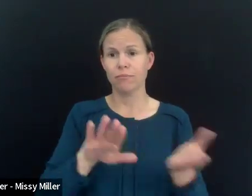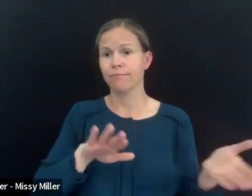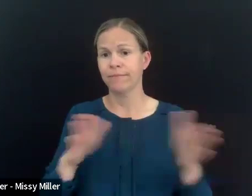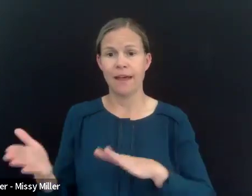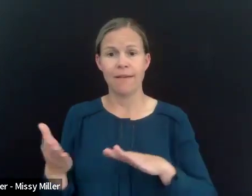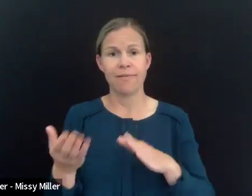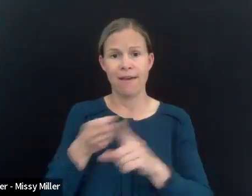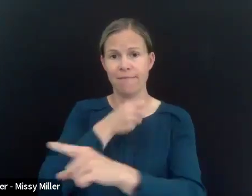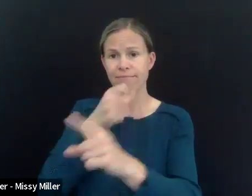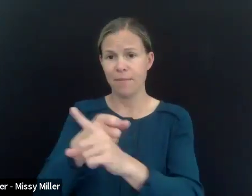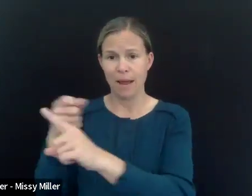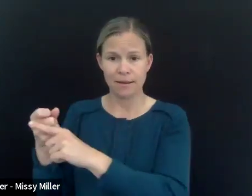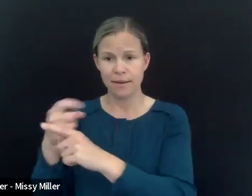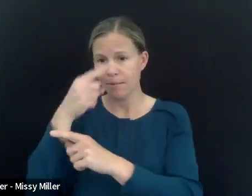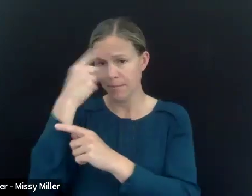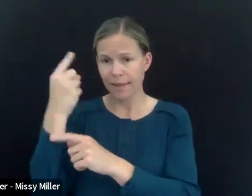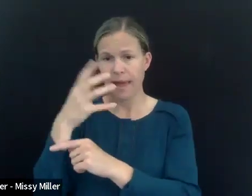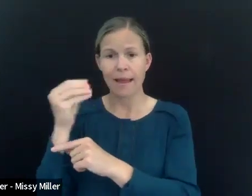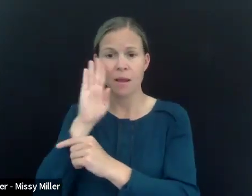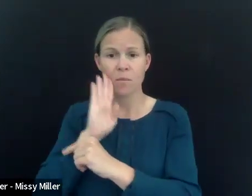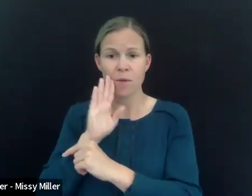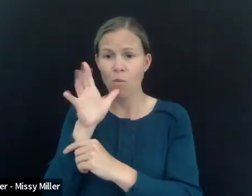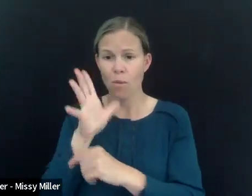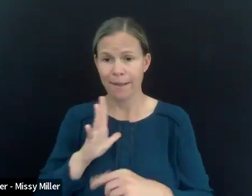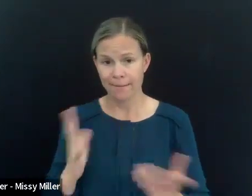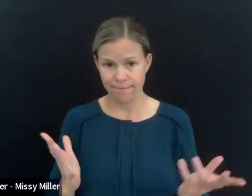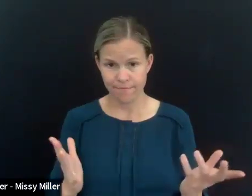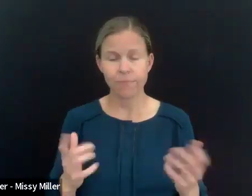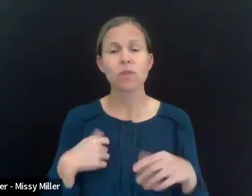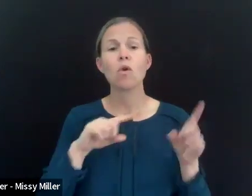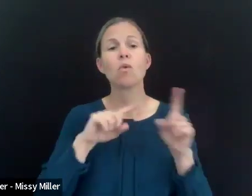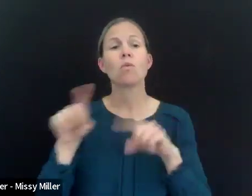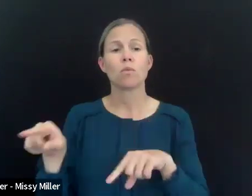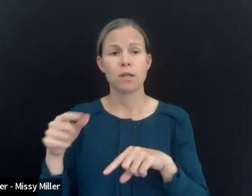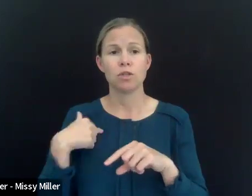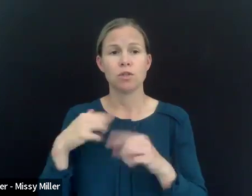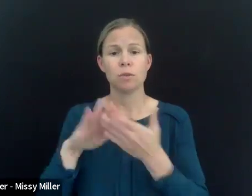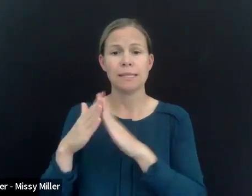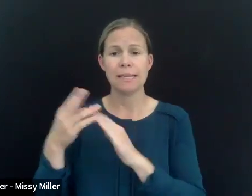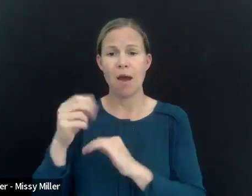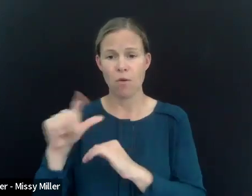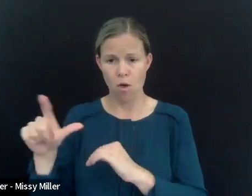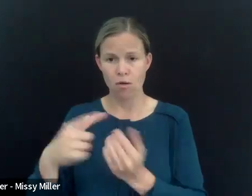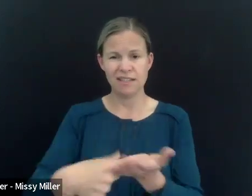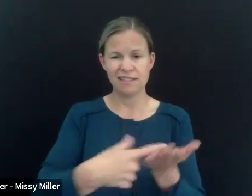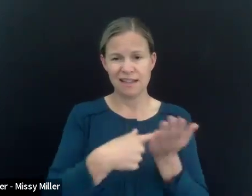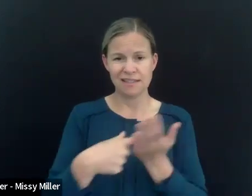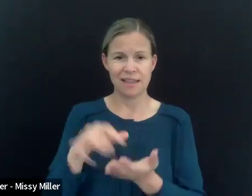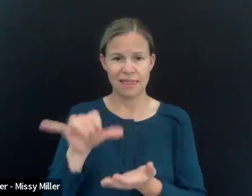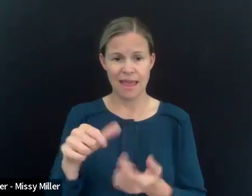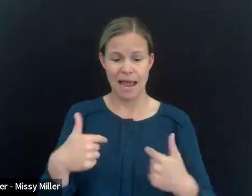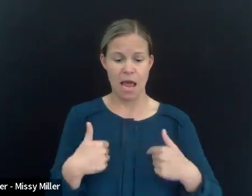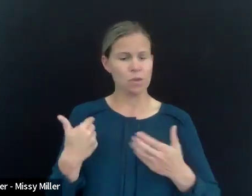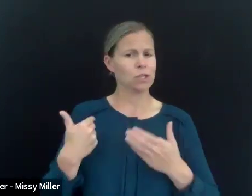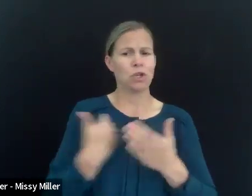and Brown women. And we were at a town hall discussing, having conversations about this. And I was a new doula at the time